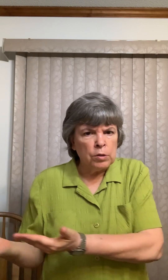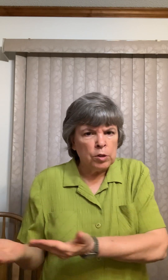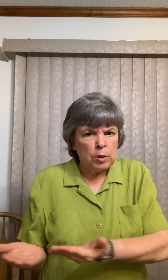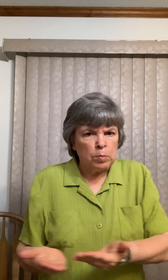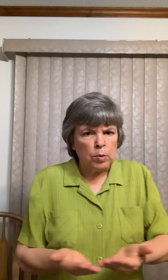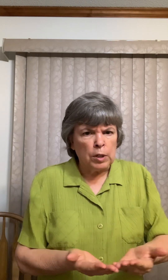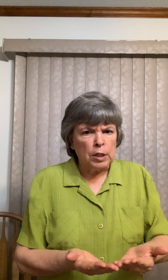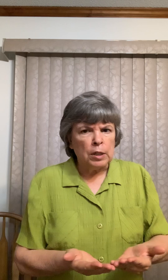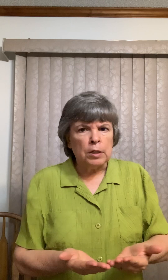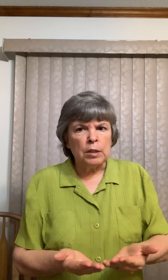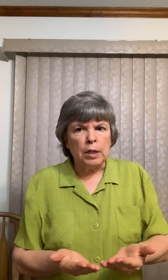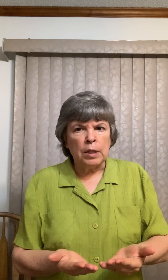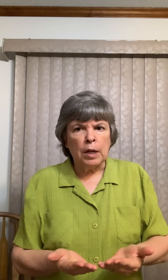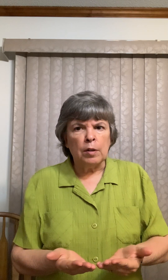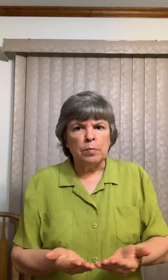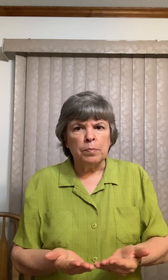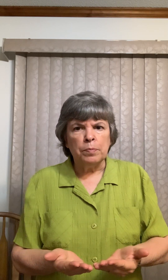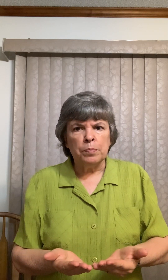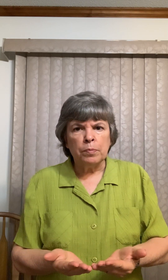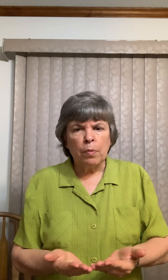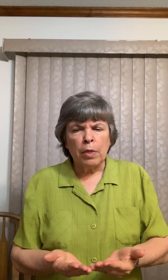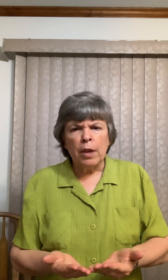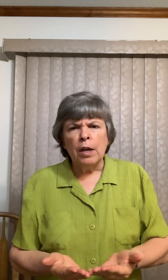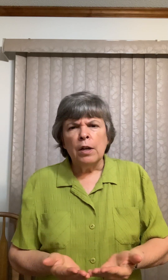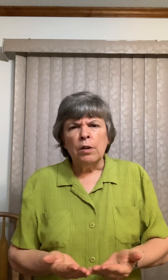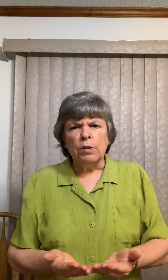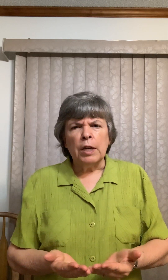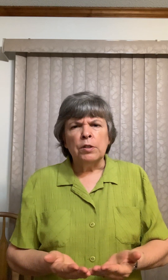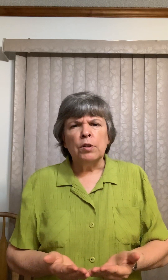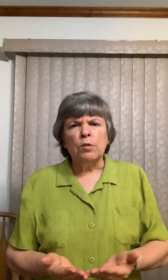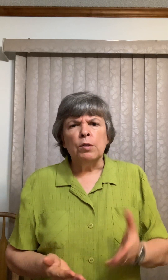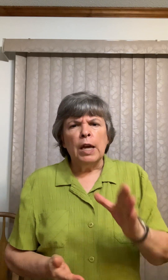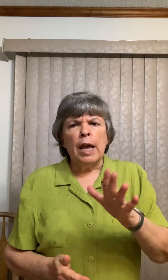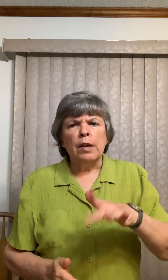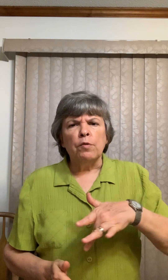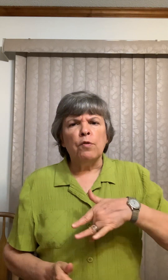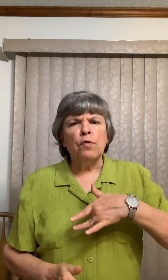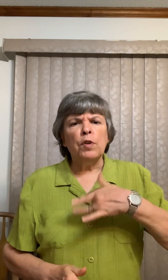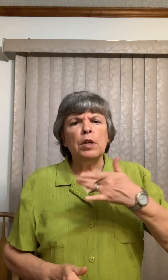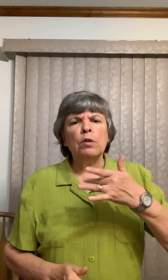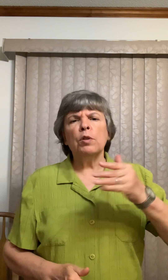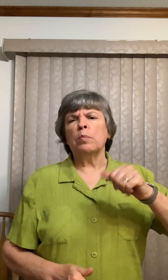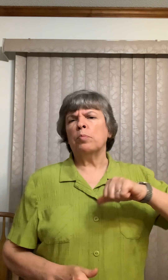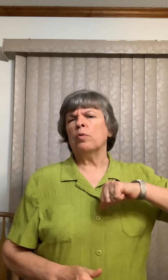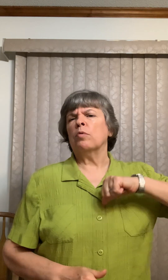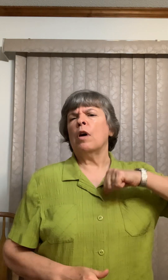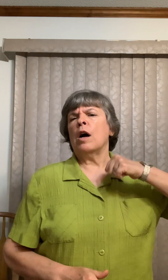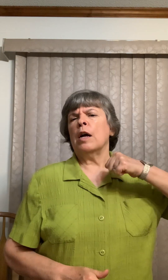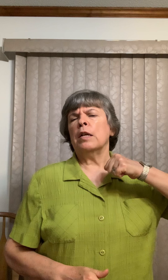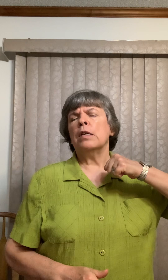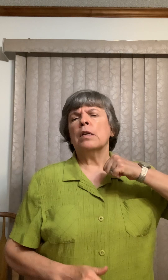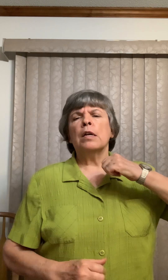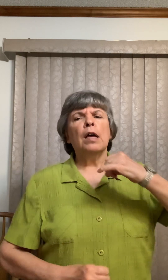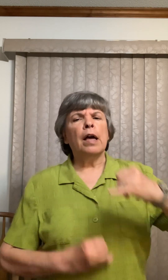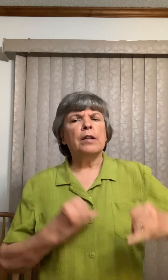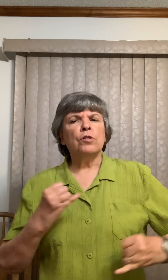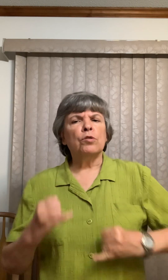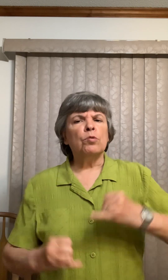just bringing it like that. Okay, so, and feel the pride and